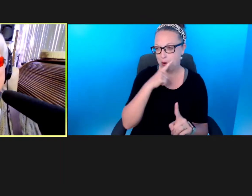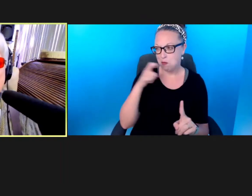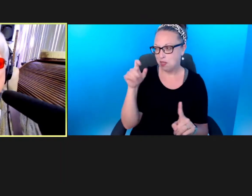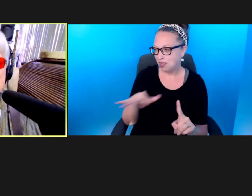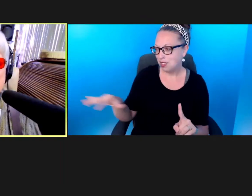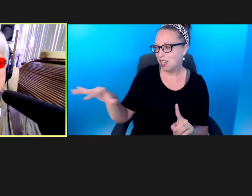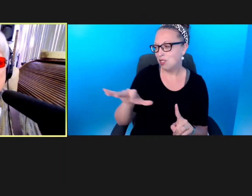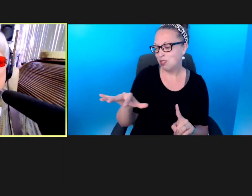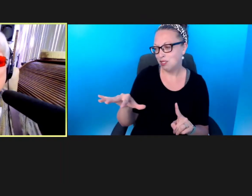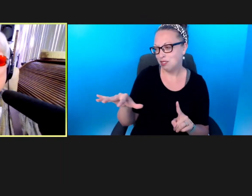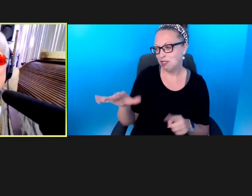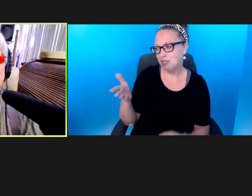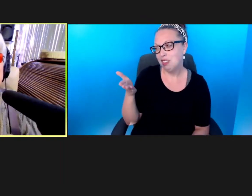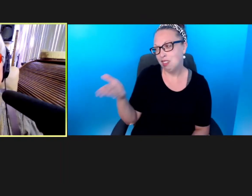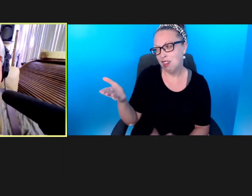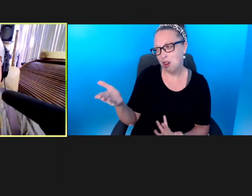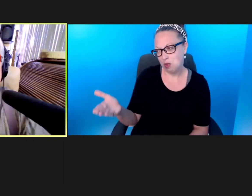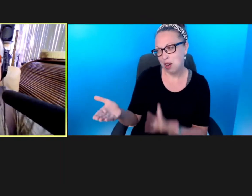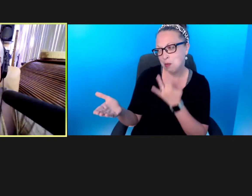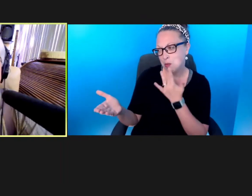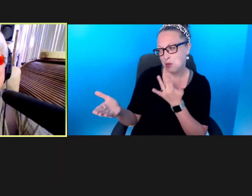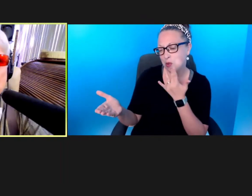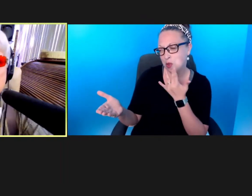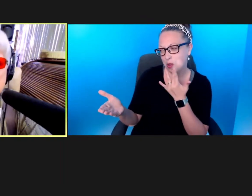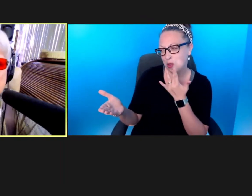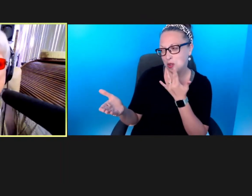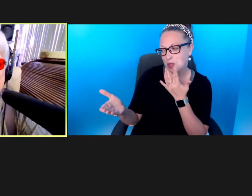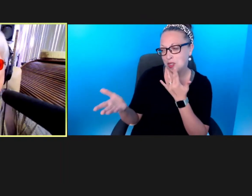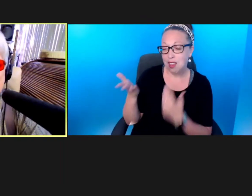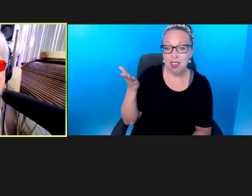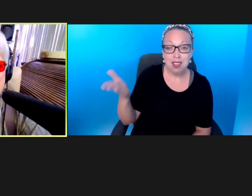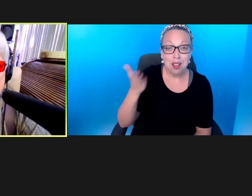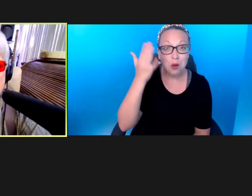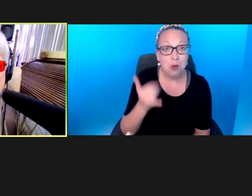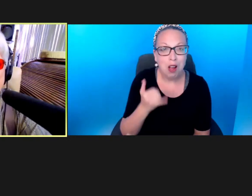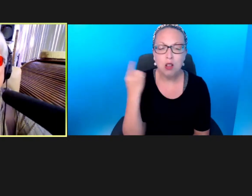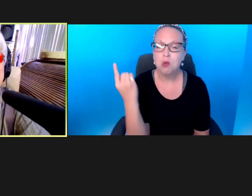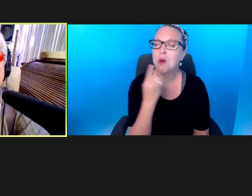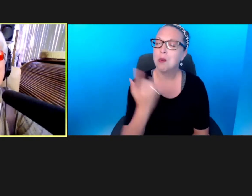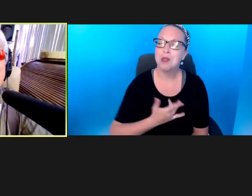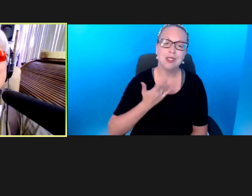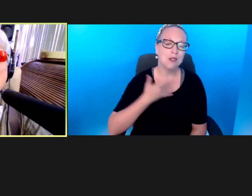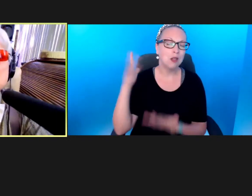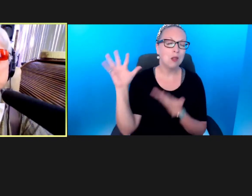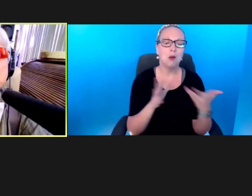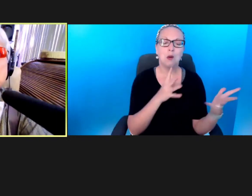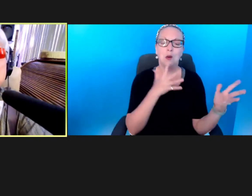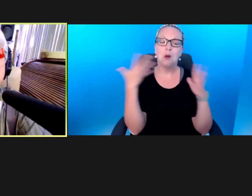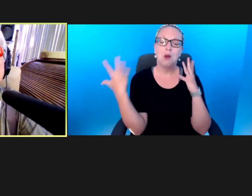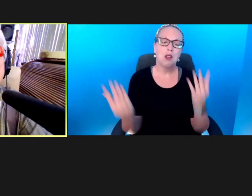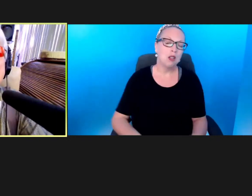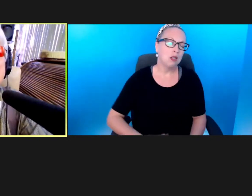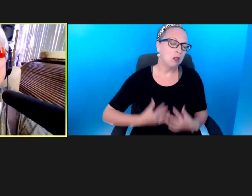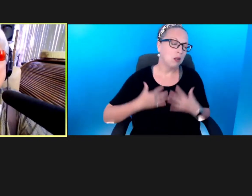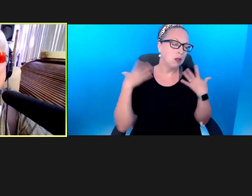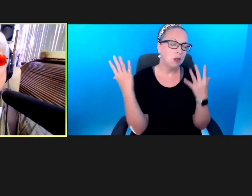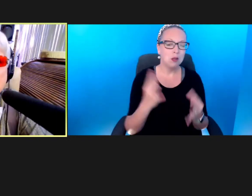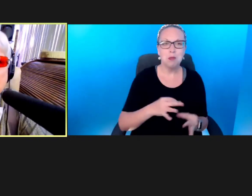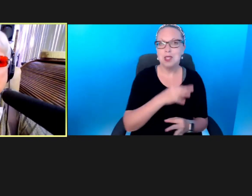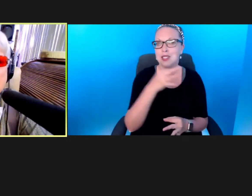there I'd rather be. Out there, you always feel the wind. Out there, my spirit's